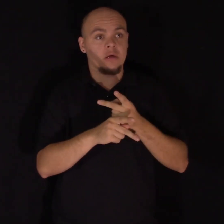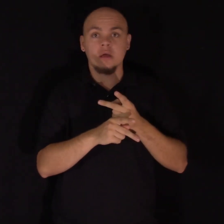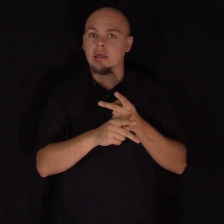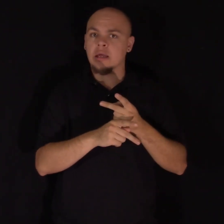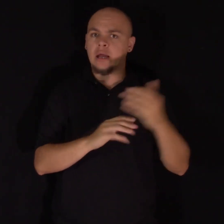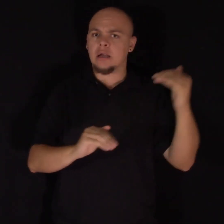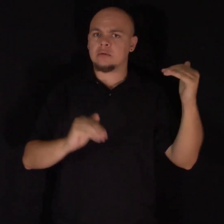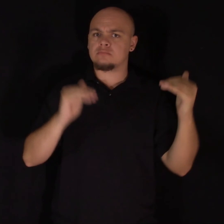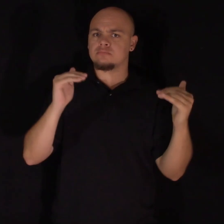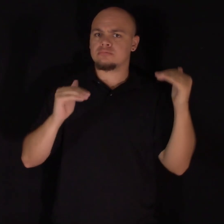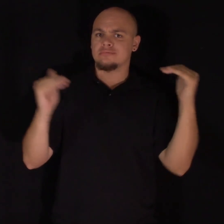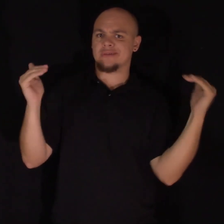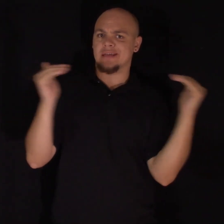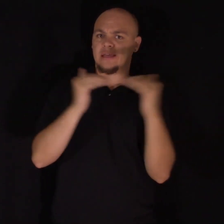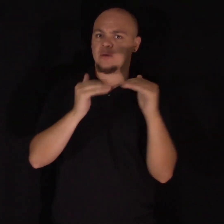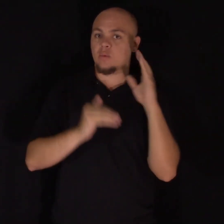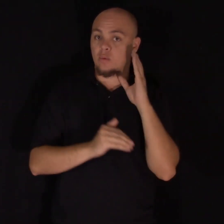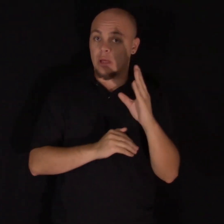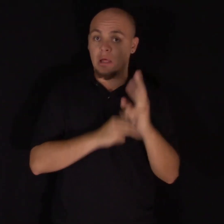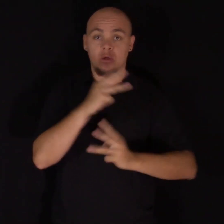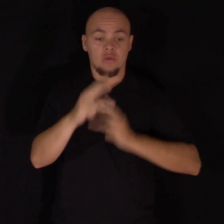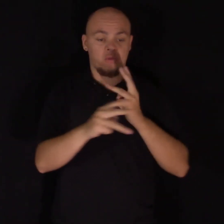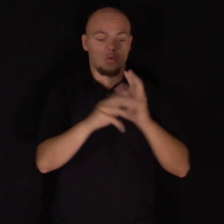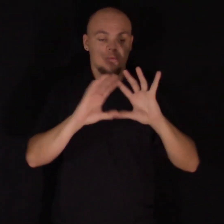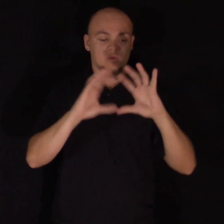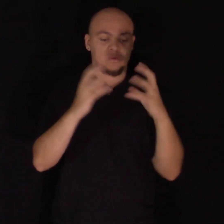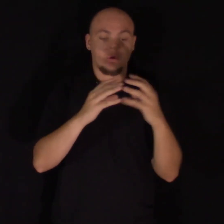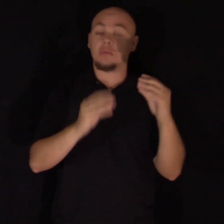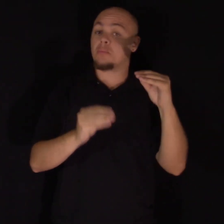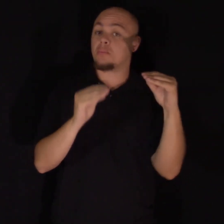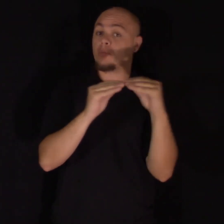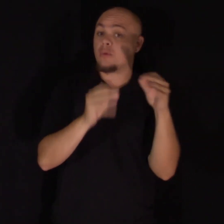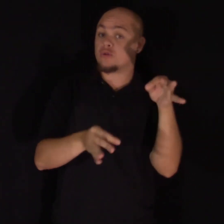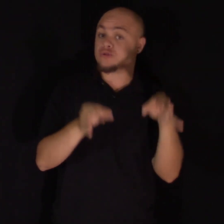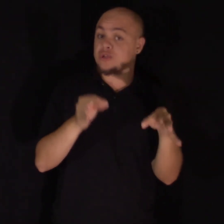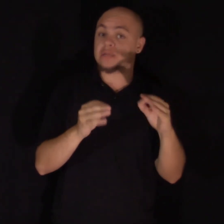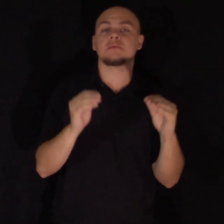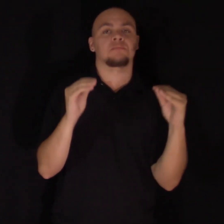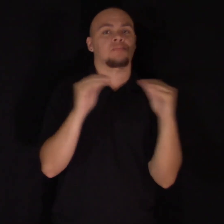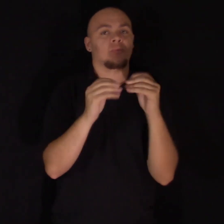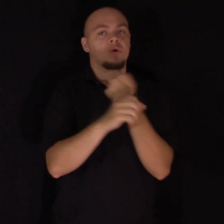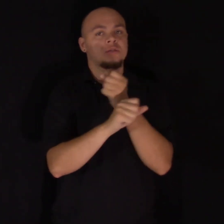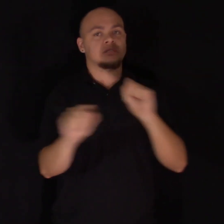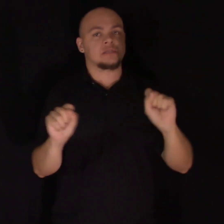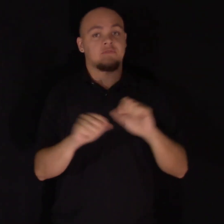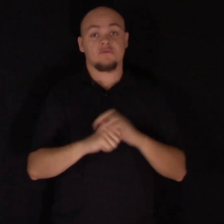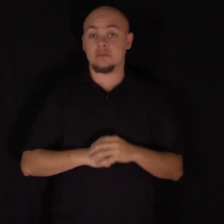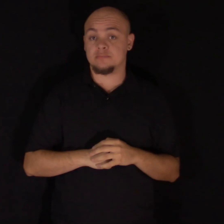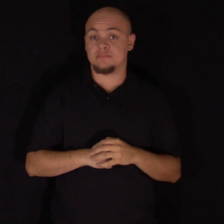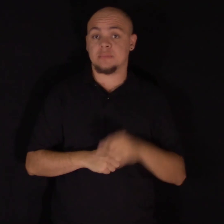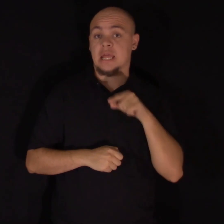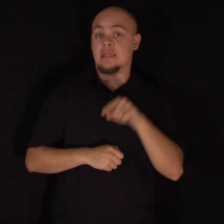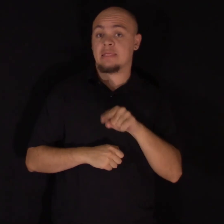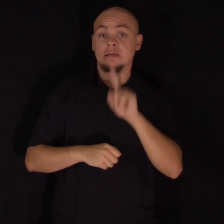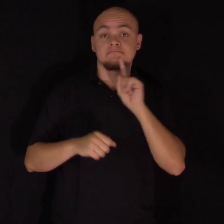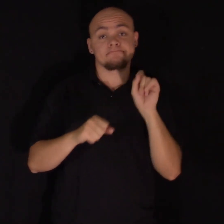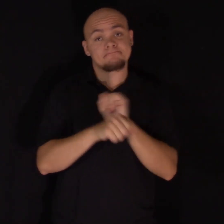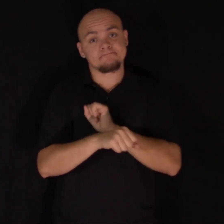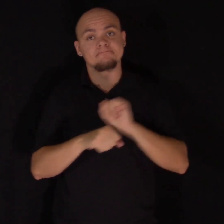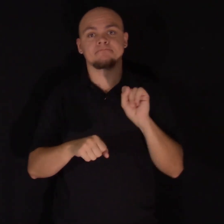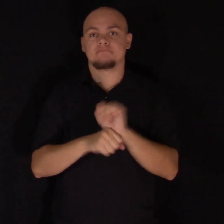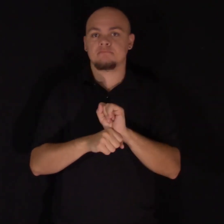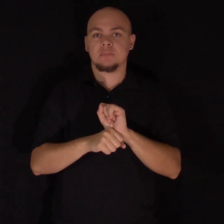equity and make the world more just as well as more safe. So I think this should absolutely